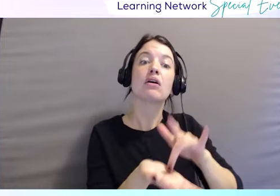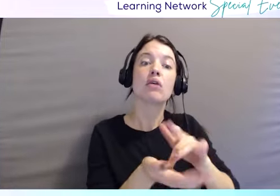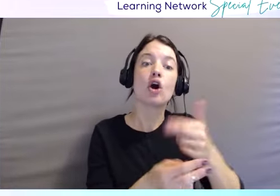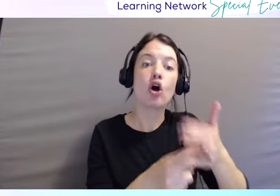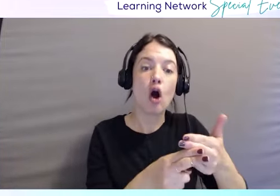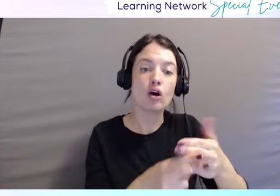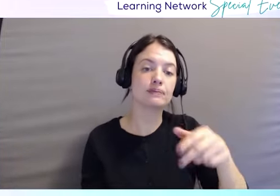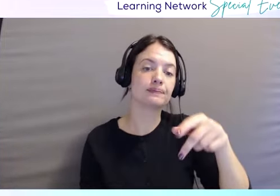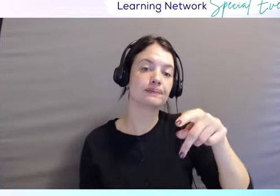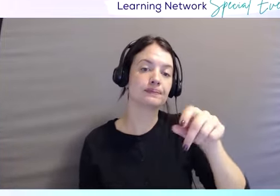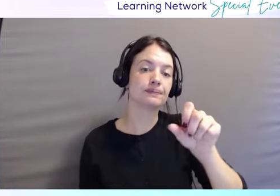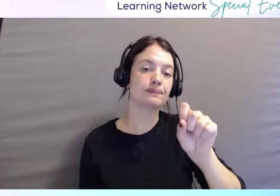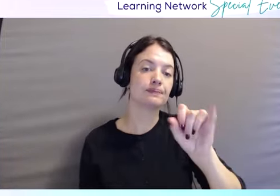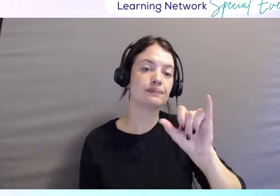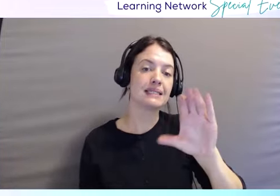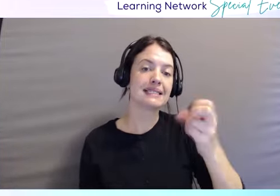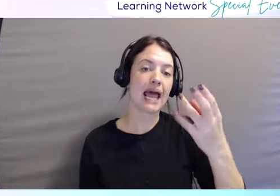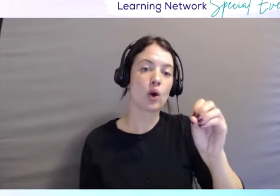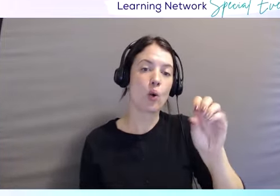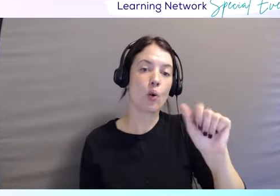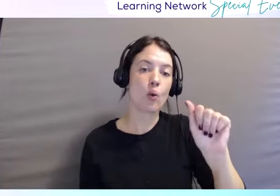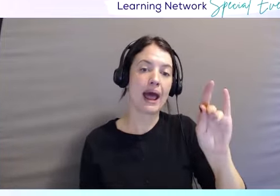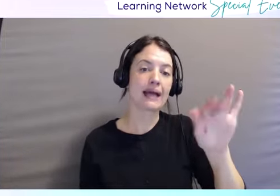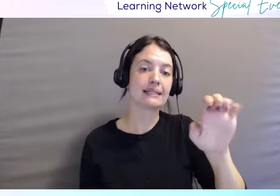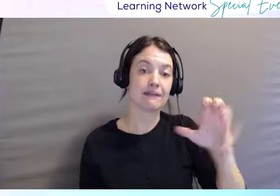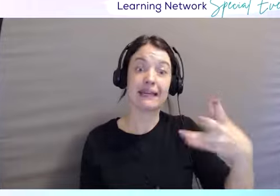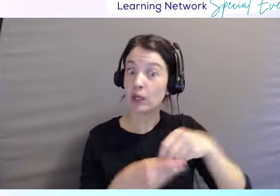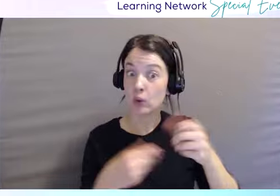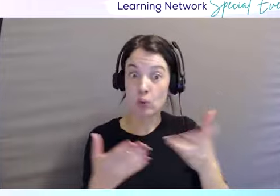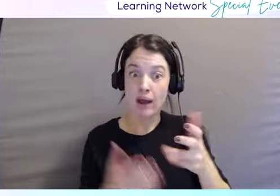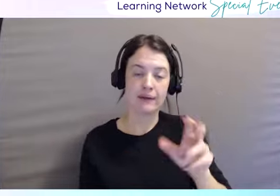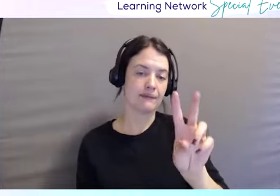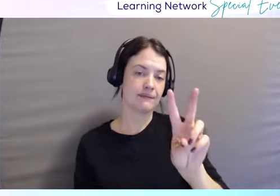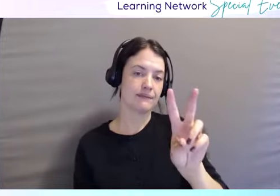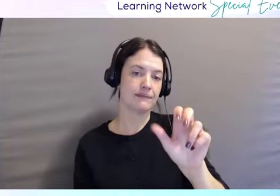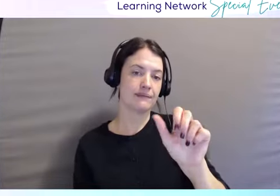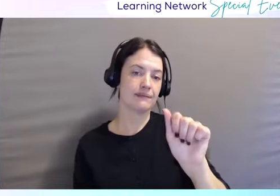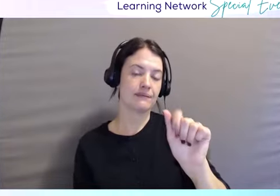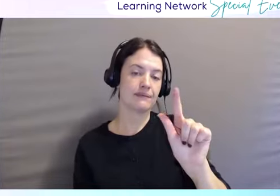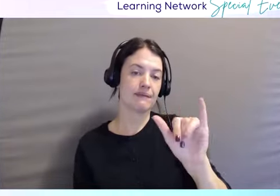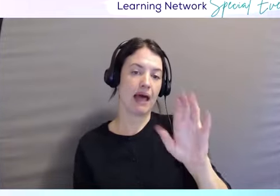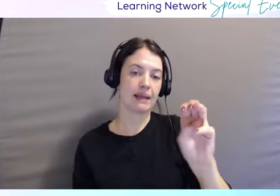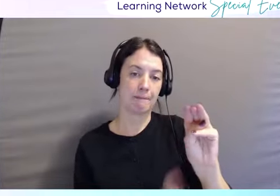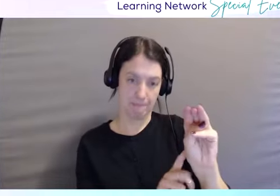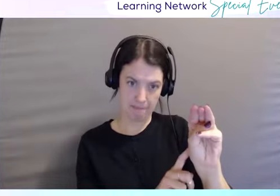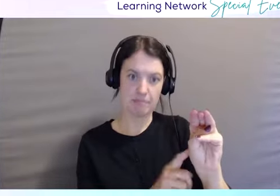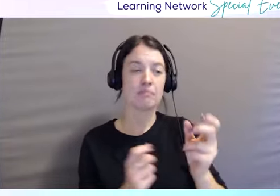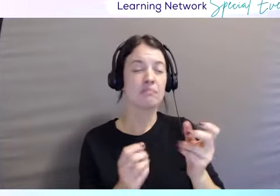which many of you will know was highlighted well over 40, 50 years ago as mother's best